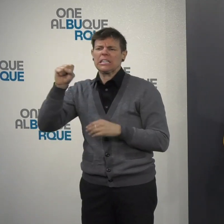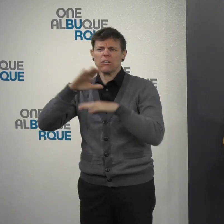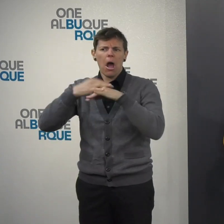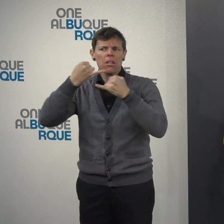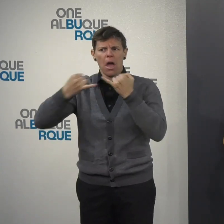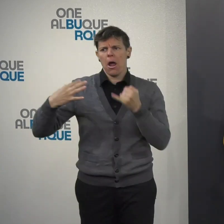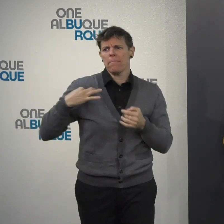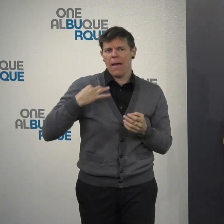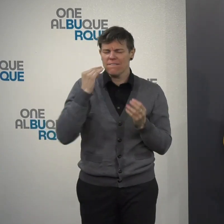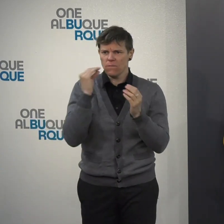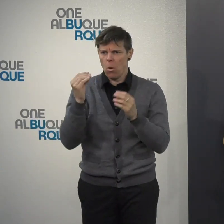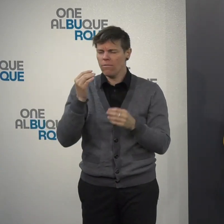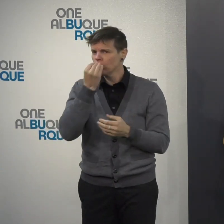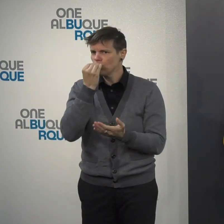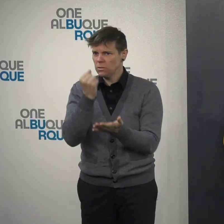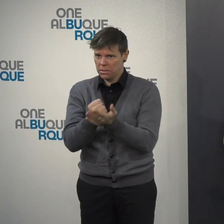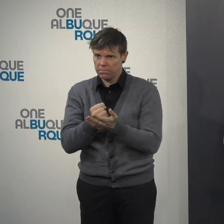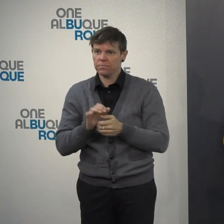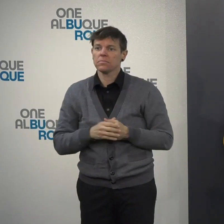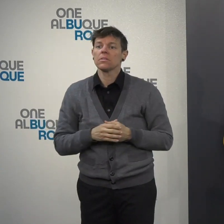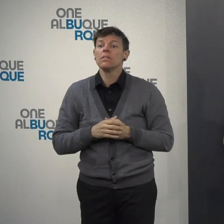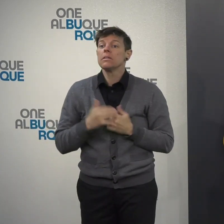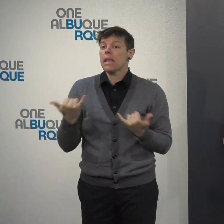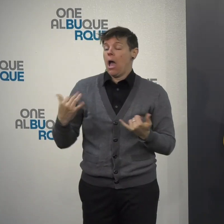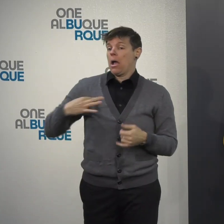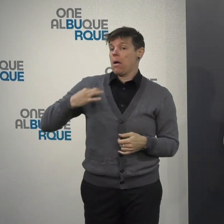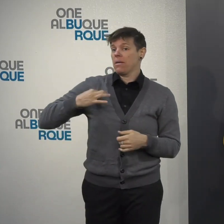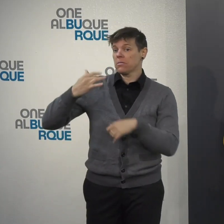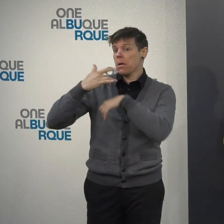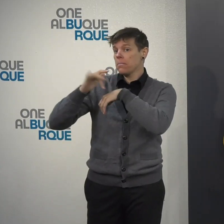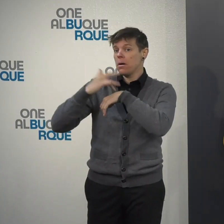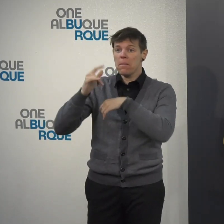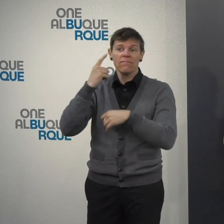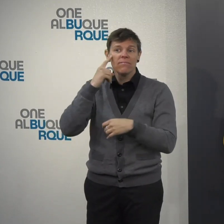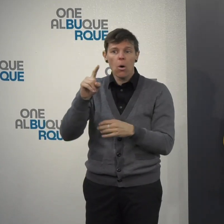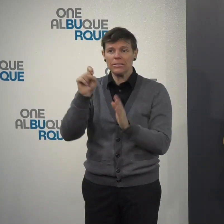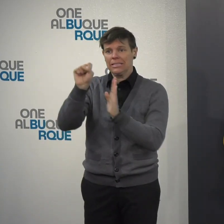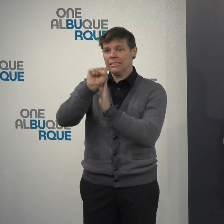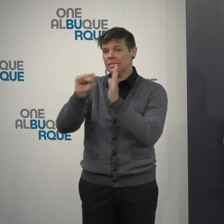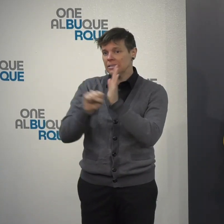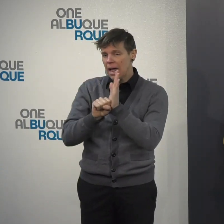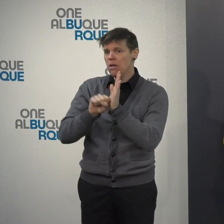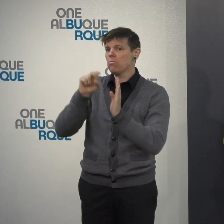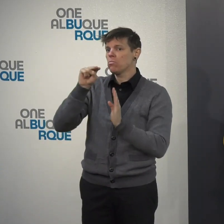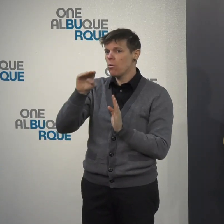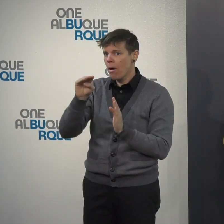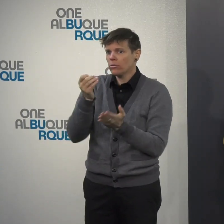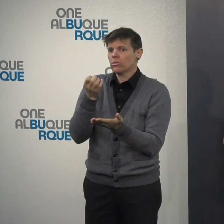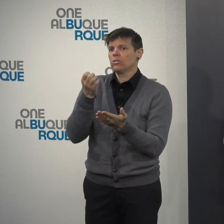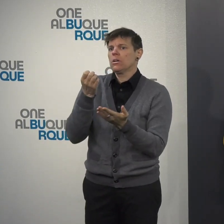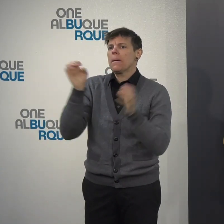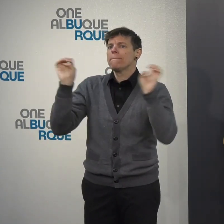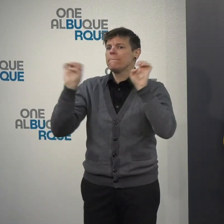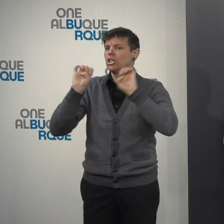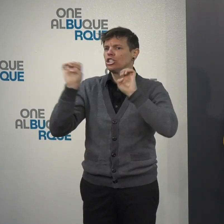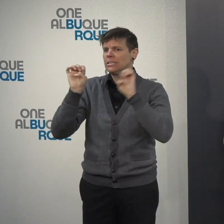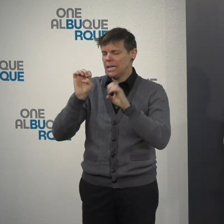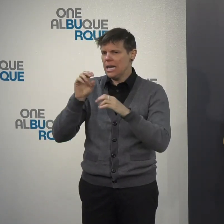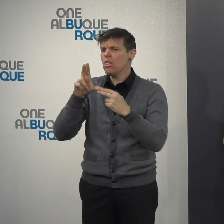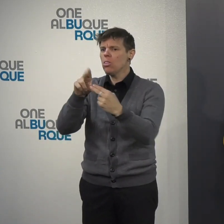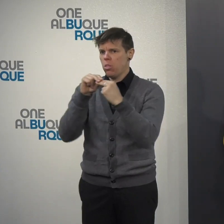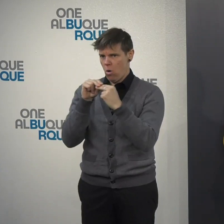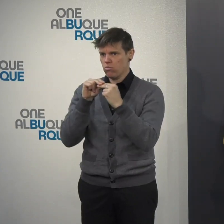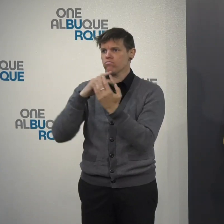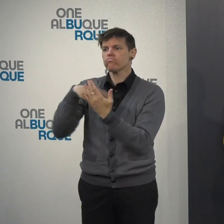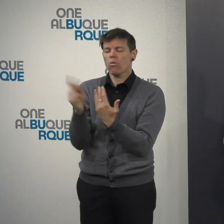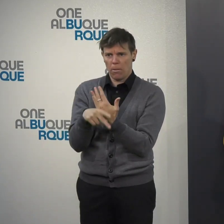Also, applications are now available for the State of New Mexico's emergency loan program. This is through Sun Mountain